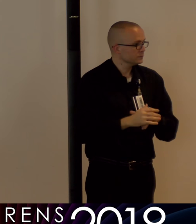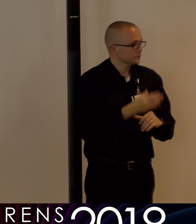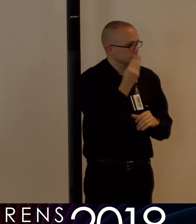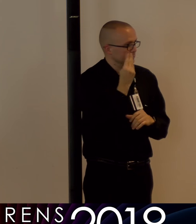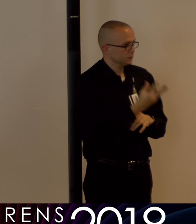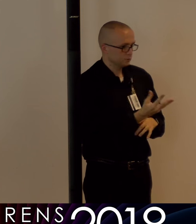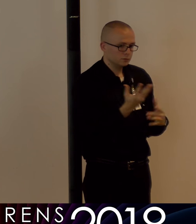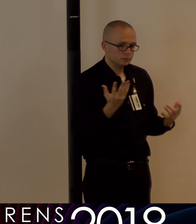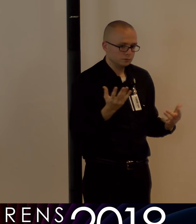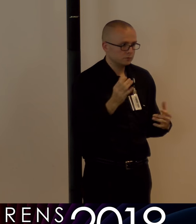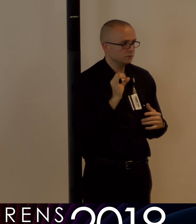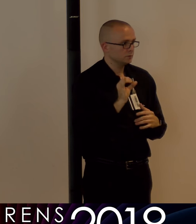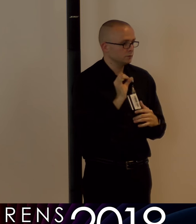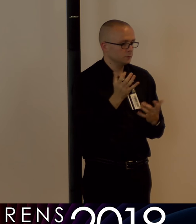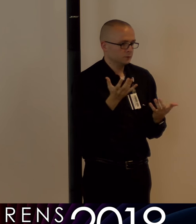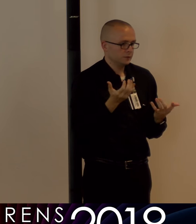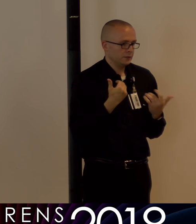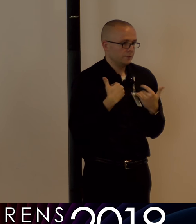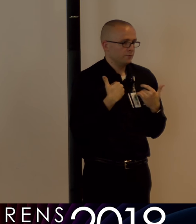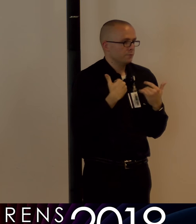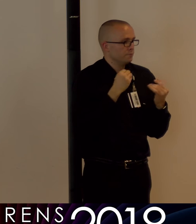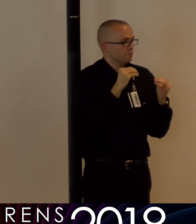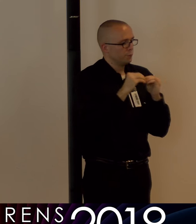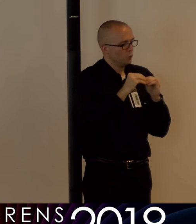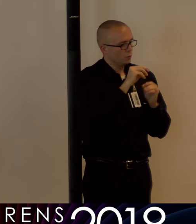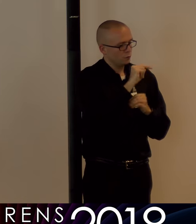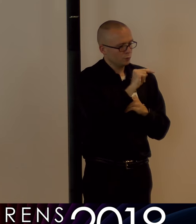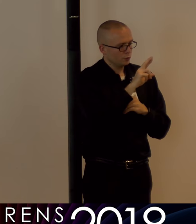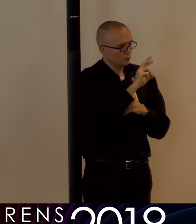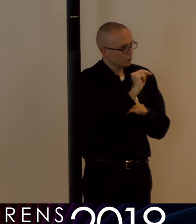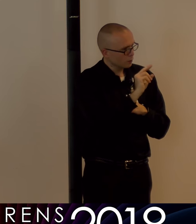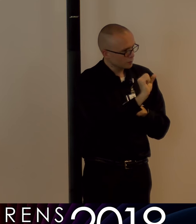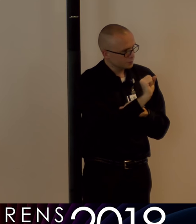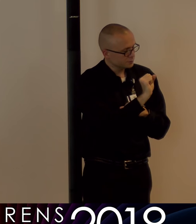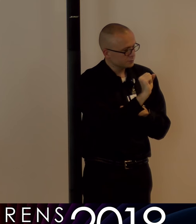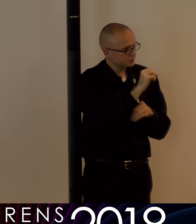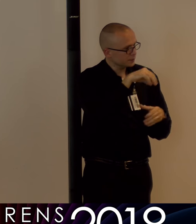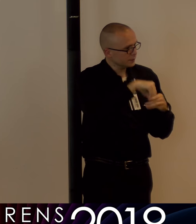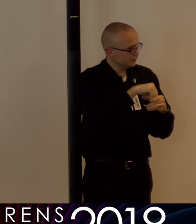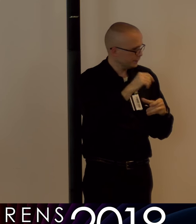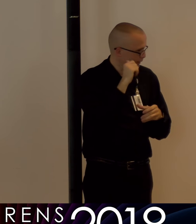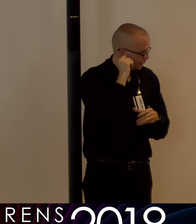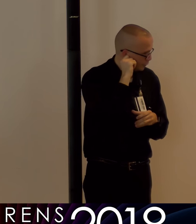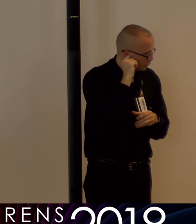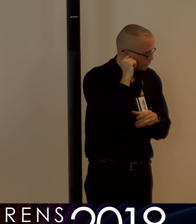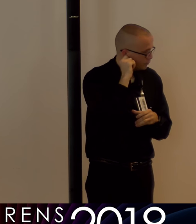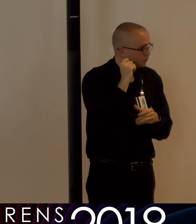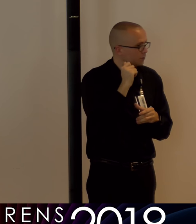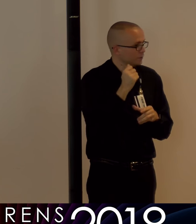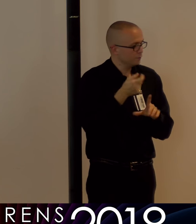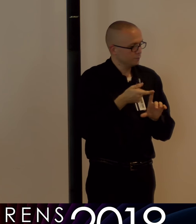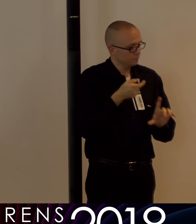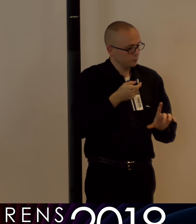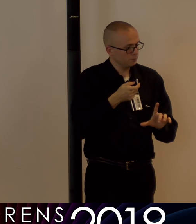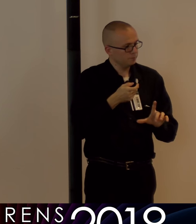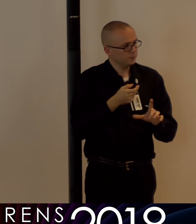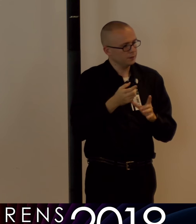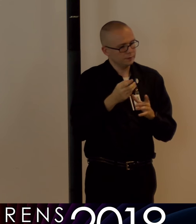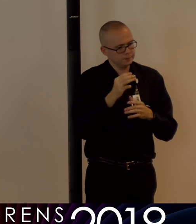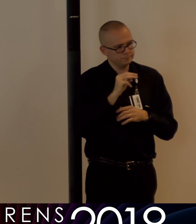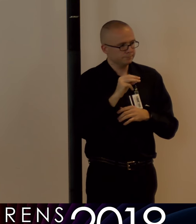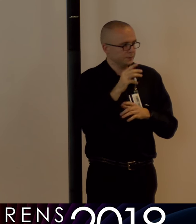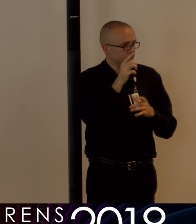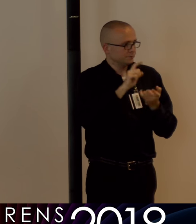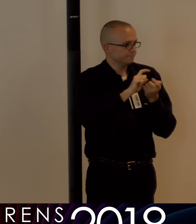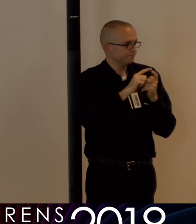you already that there appear to be more neurons in the ear cells that came from the mutant embryo as